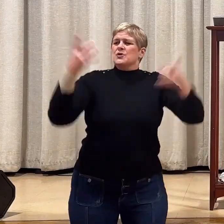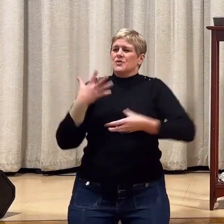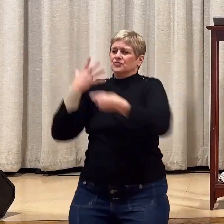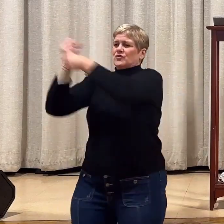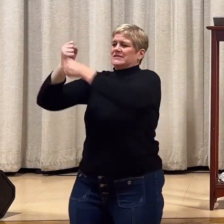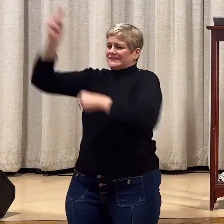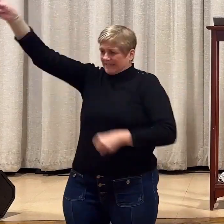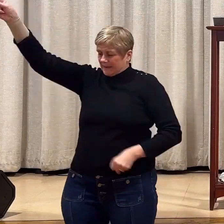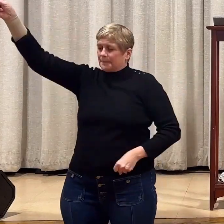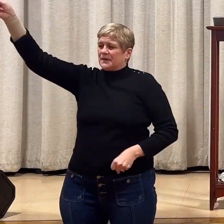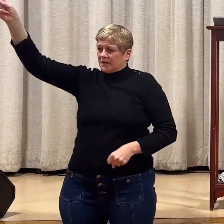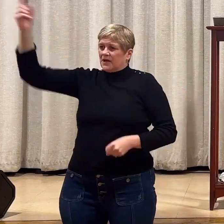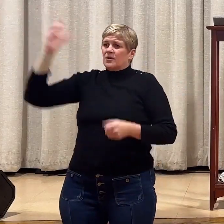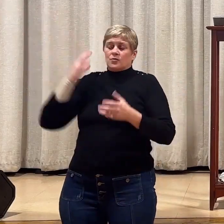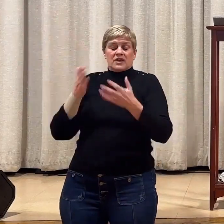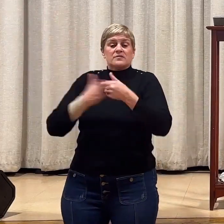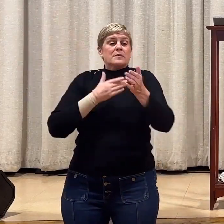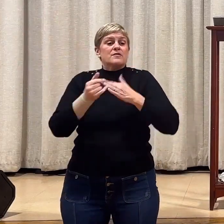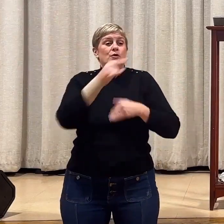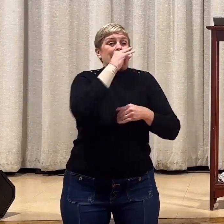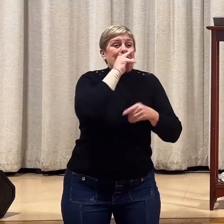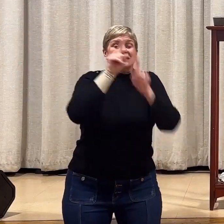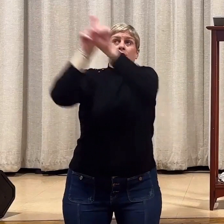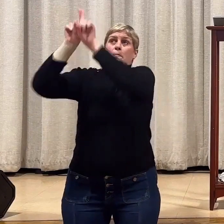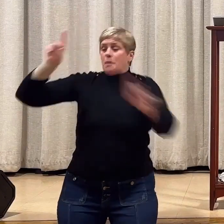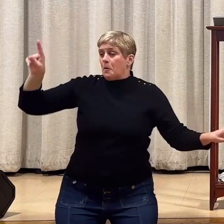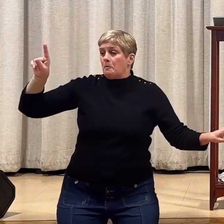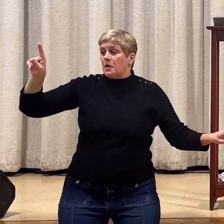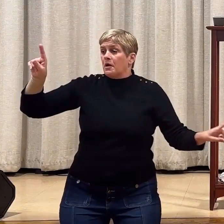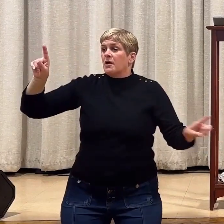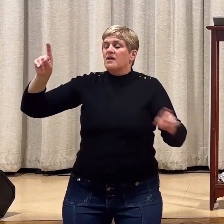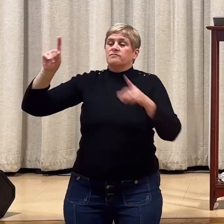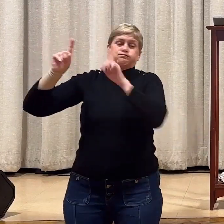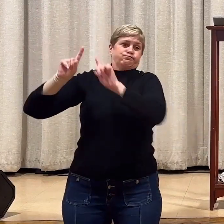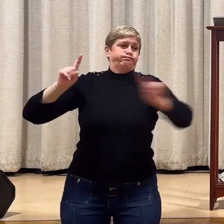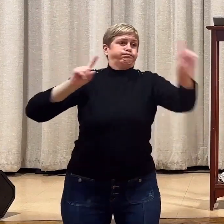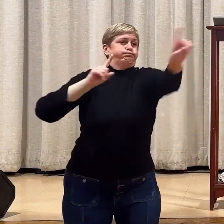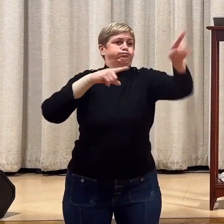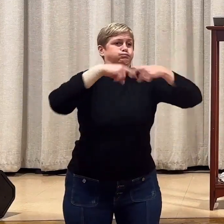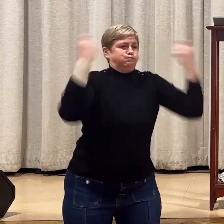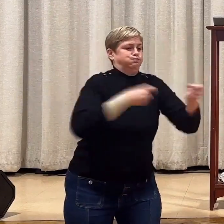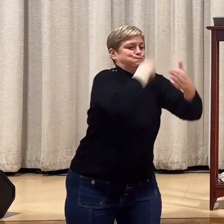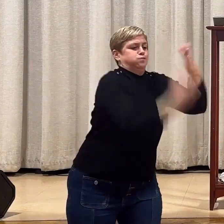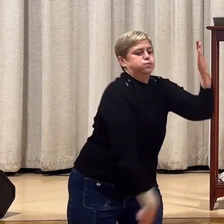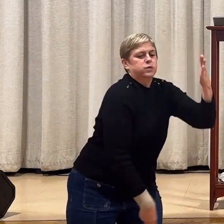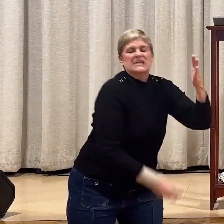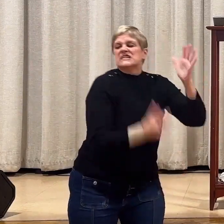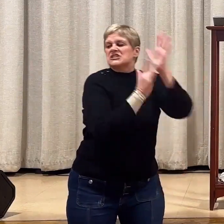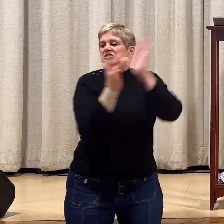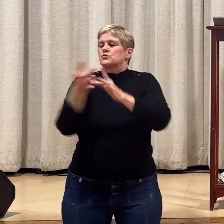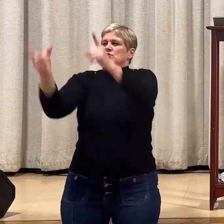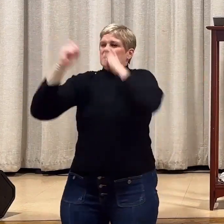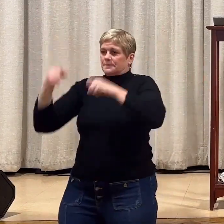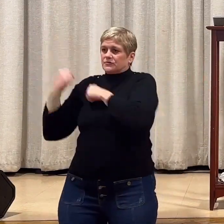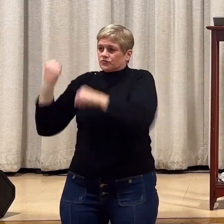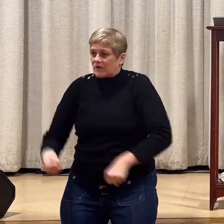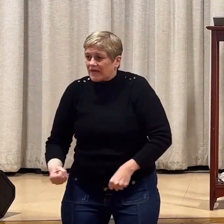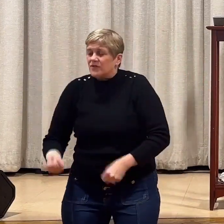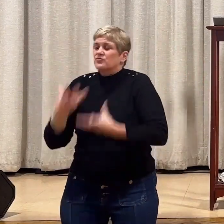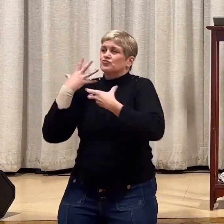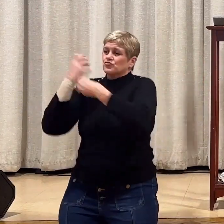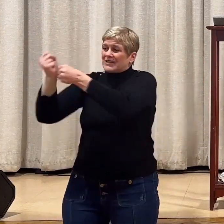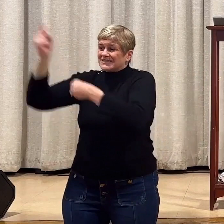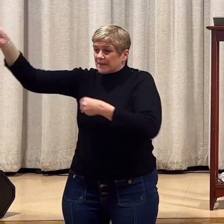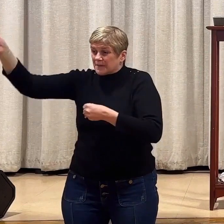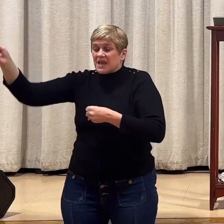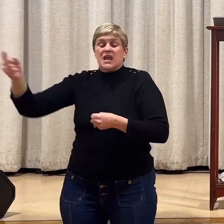him through your kids that have left Christ. Your kids have gone prodigal because Christ strengthens you. You're going to trust Christ even